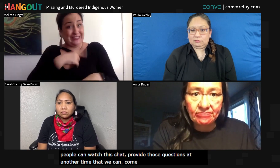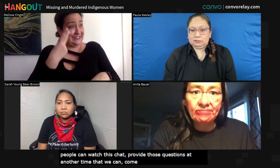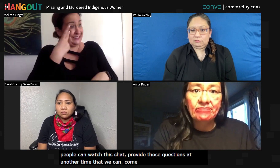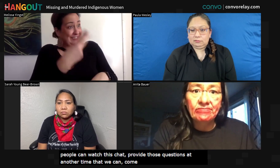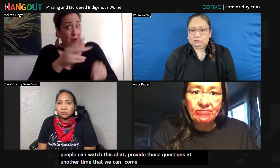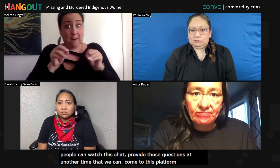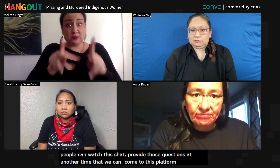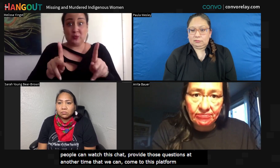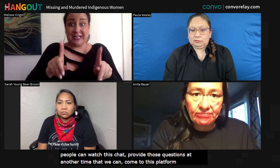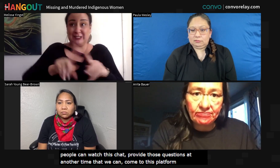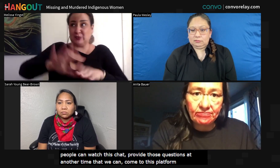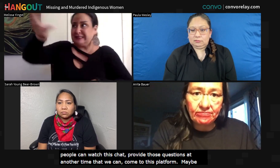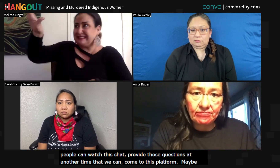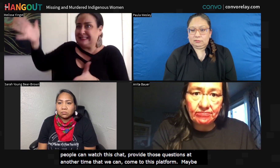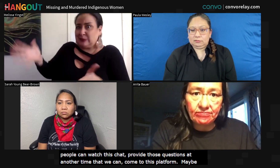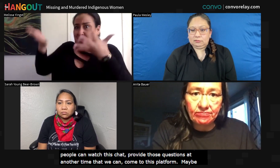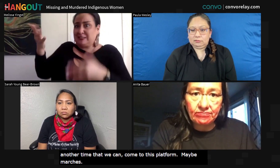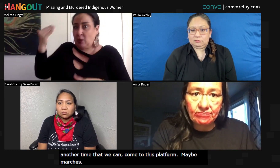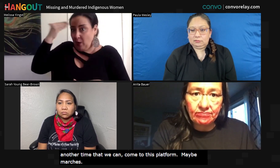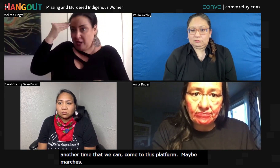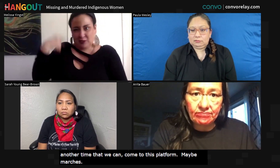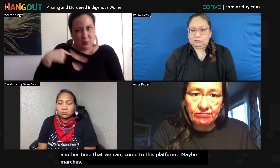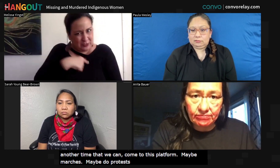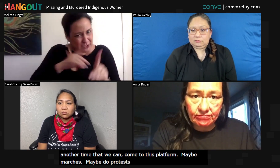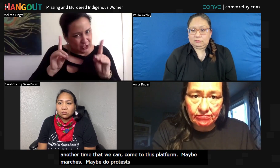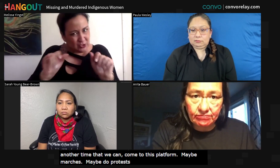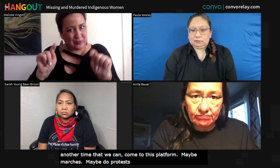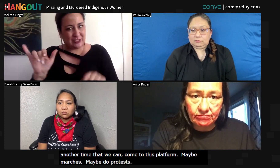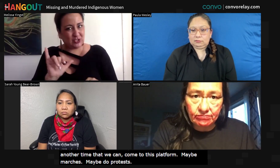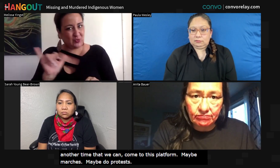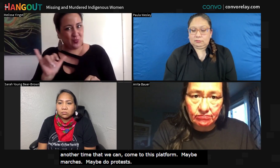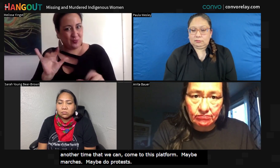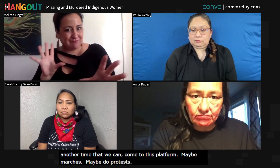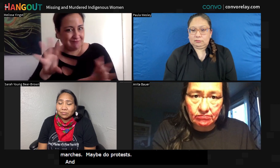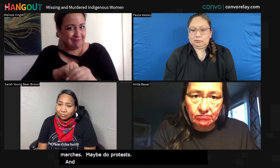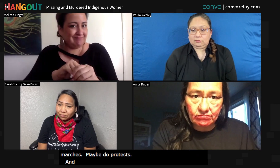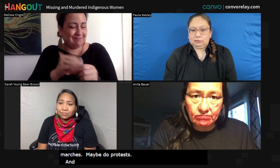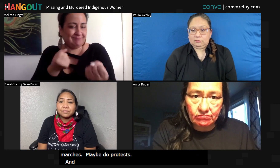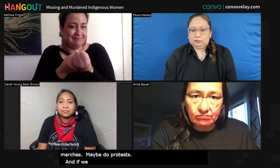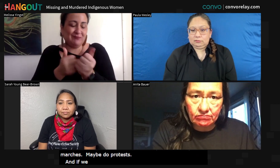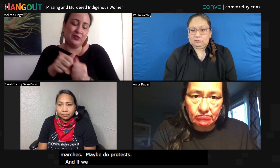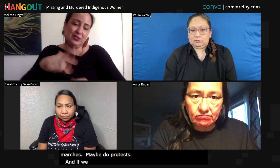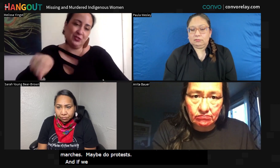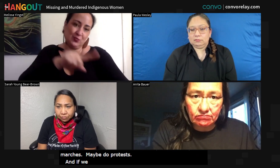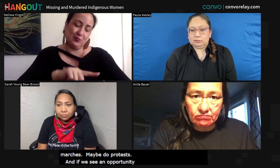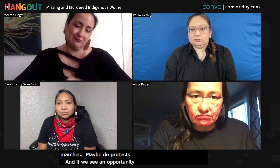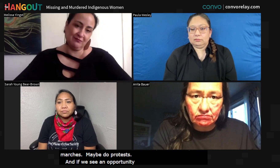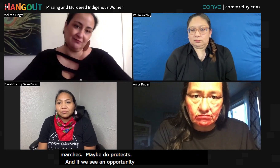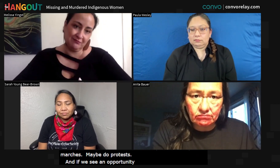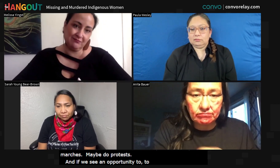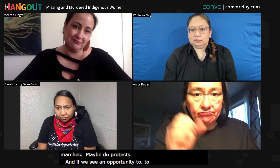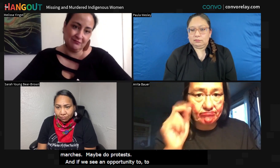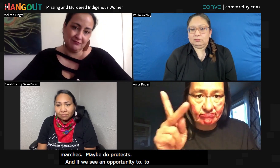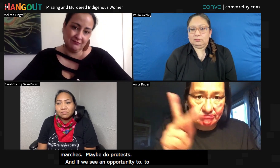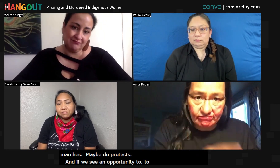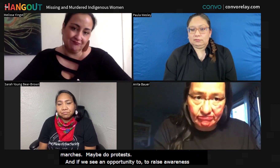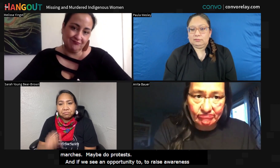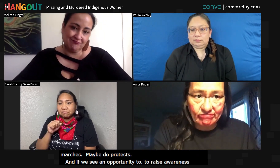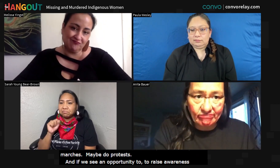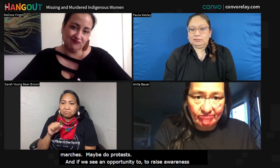protests. And if we see an opportunity to raise awareness, let's do that. Let's get involved. We'd love to give you support